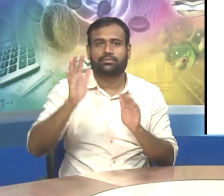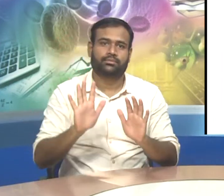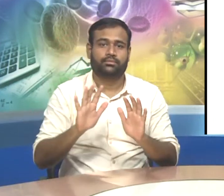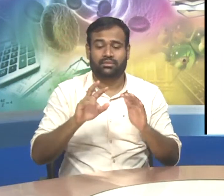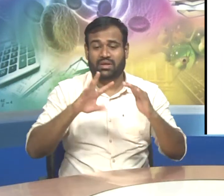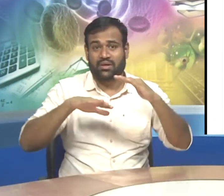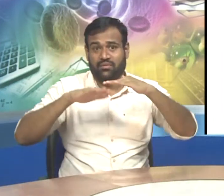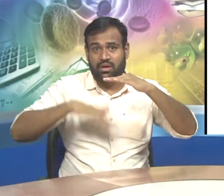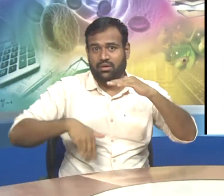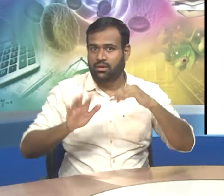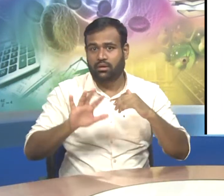years.